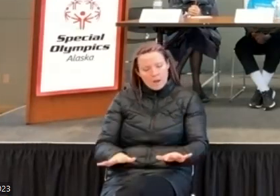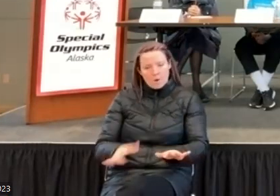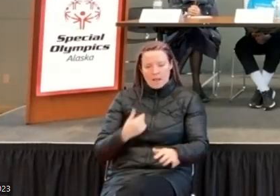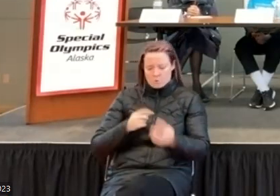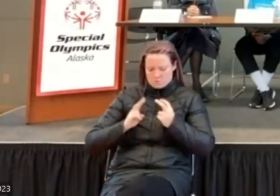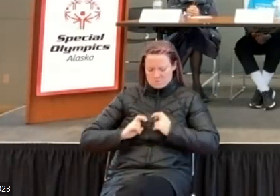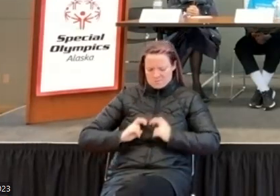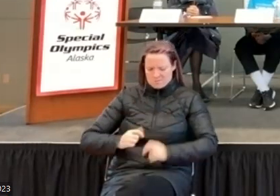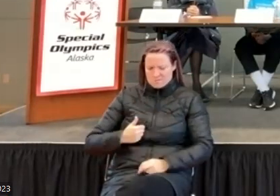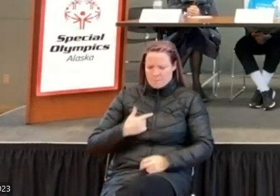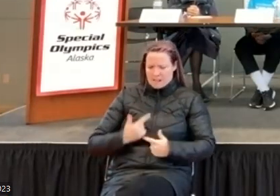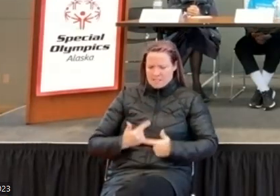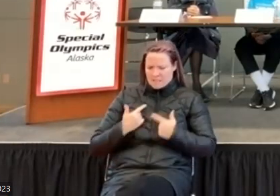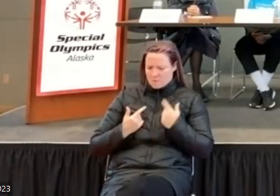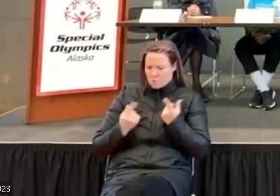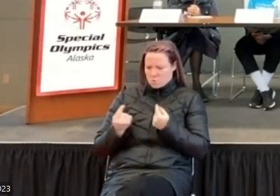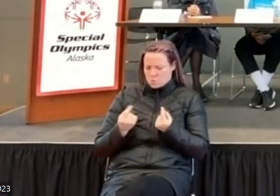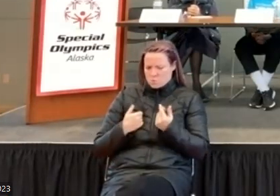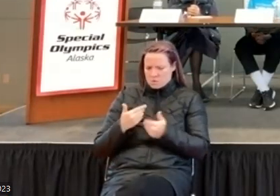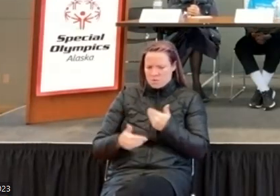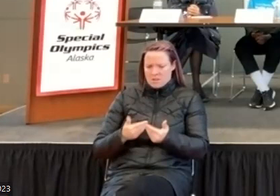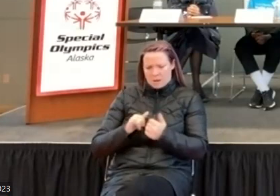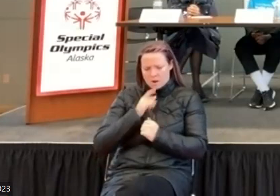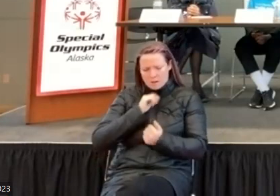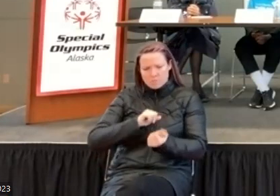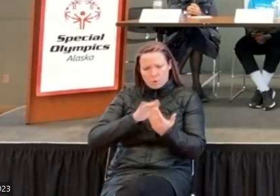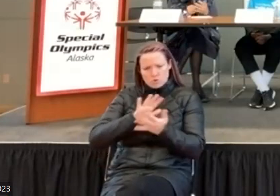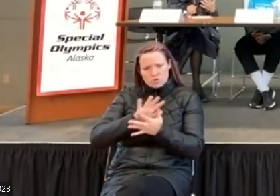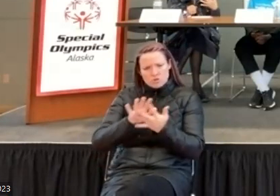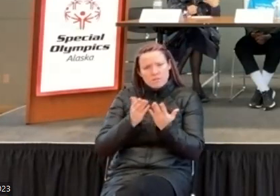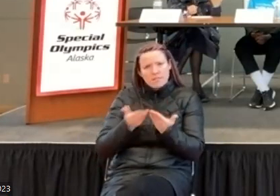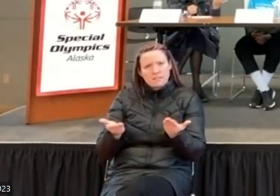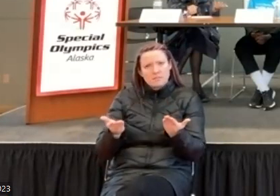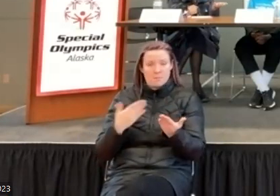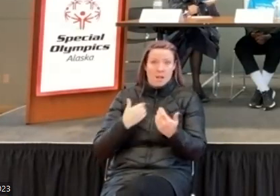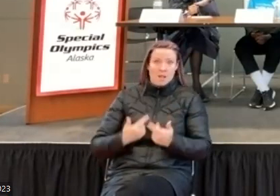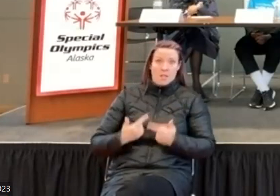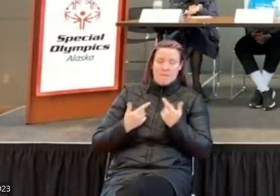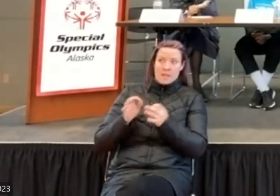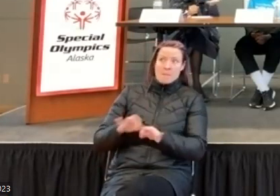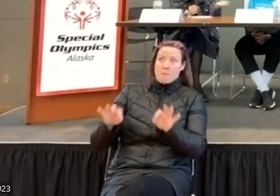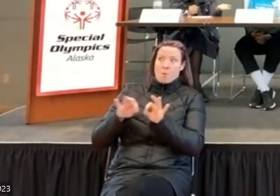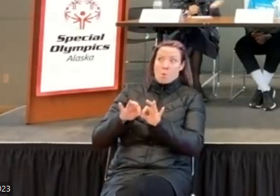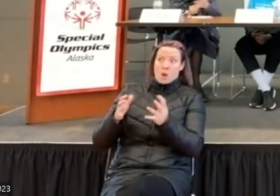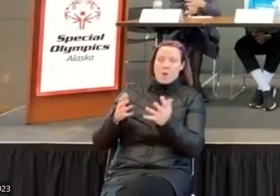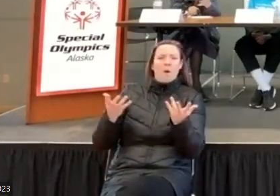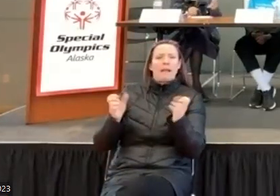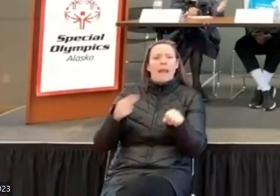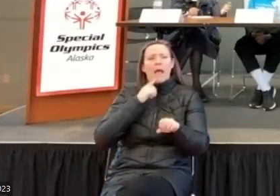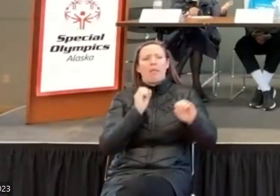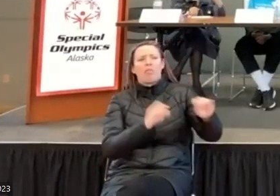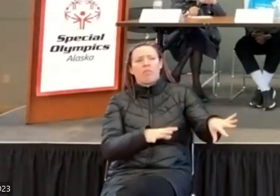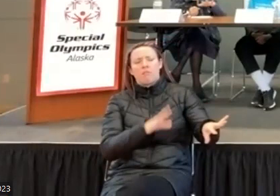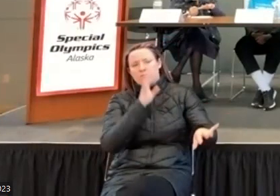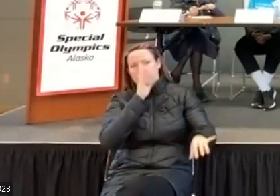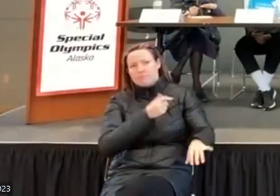re-examine how I did things and what was really important in my life. You know, what could I leave by the roadside? What wasn't